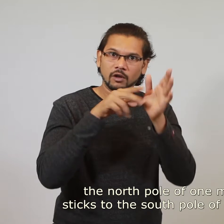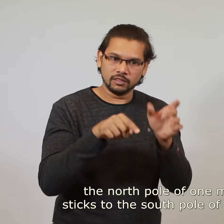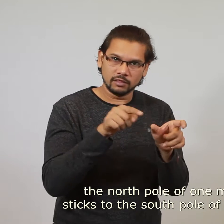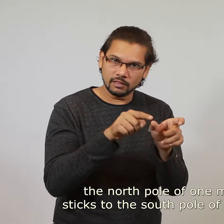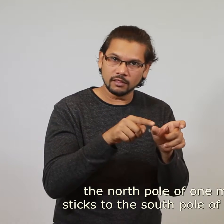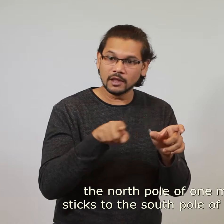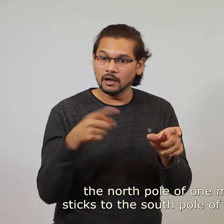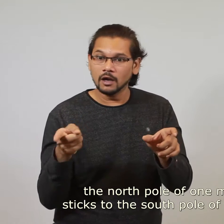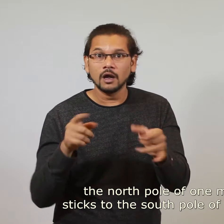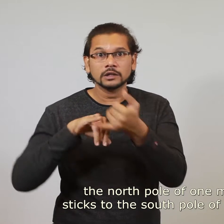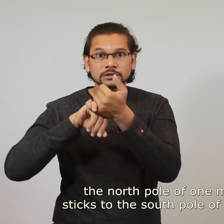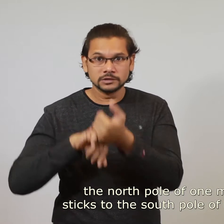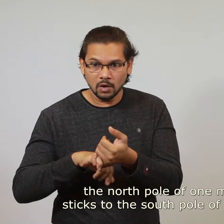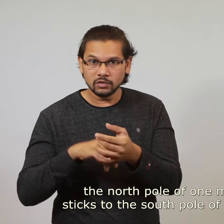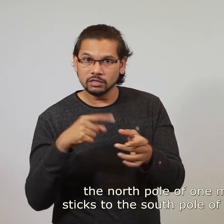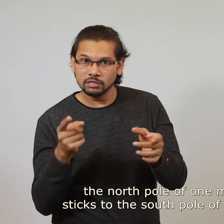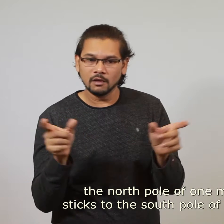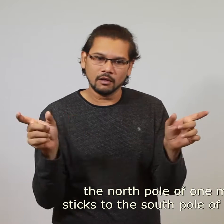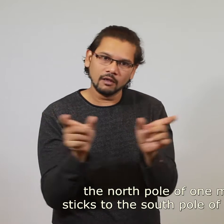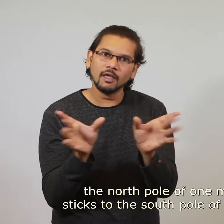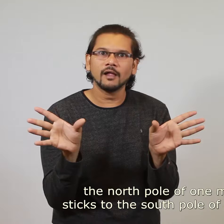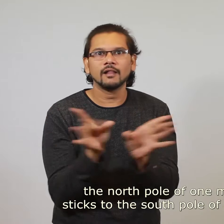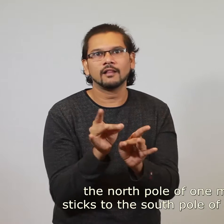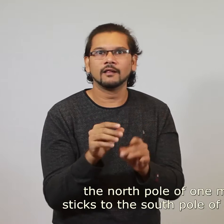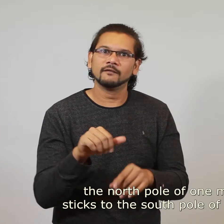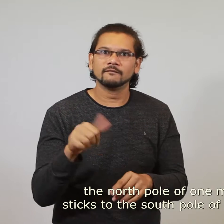the north pole of one magnet sticks to the south pole of the other.